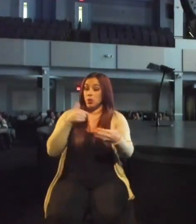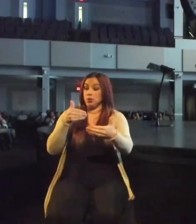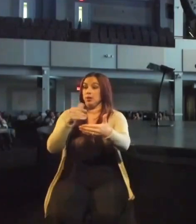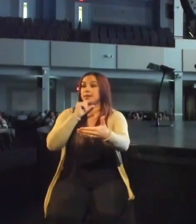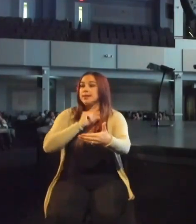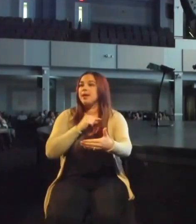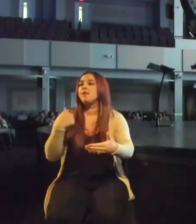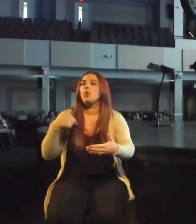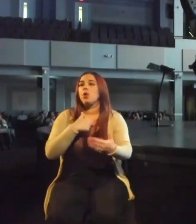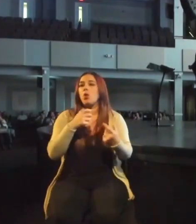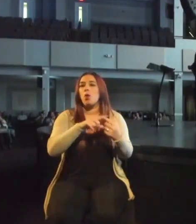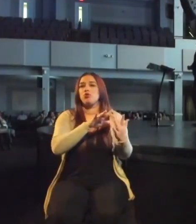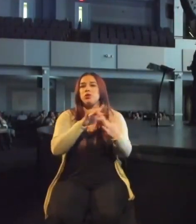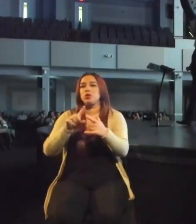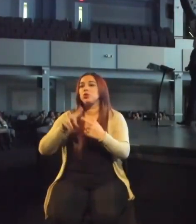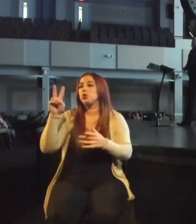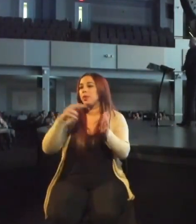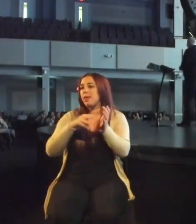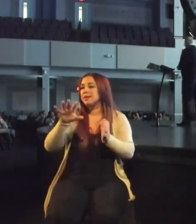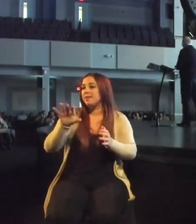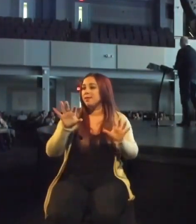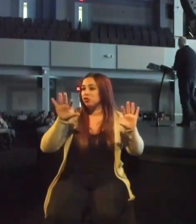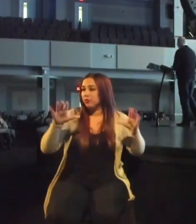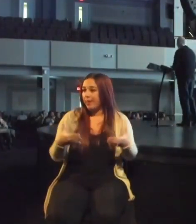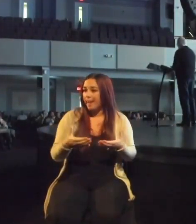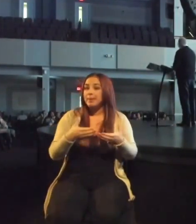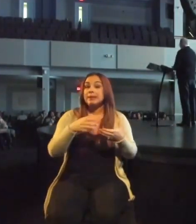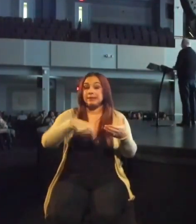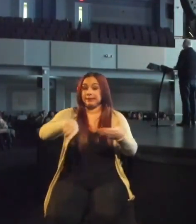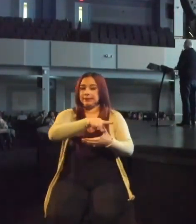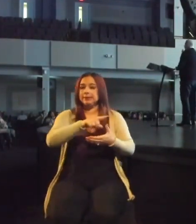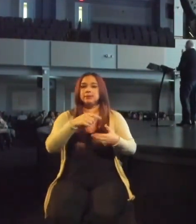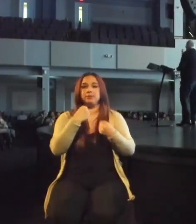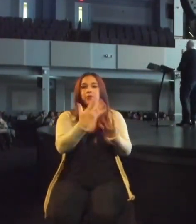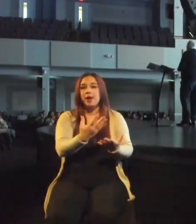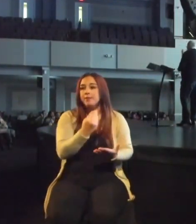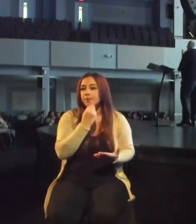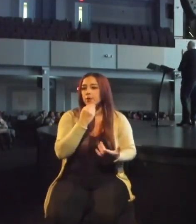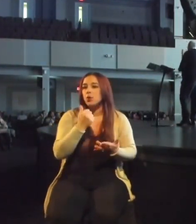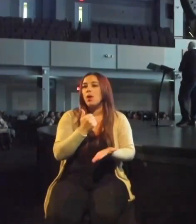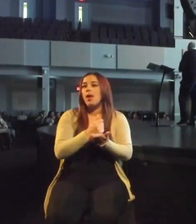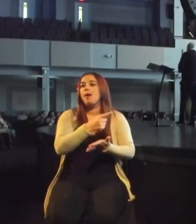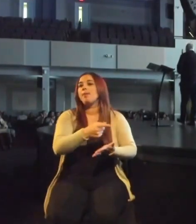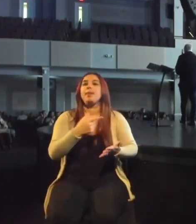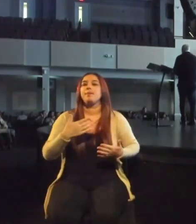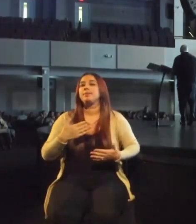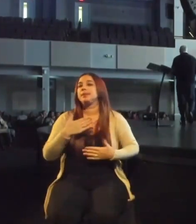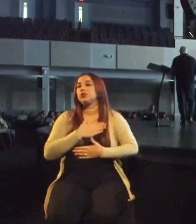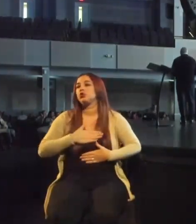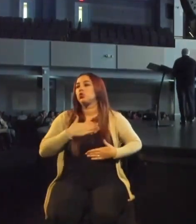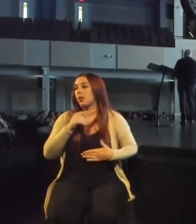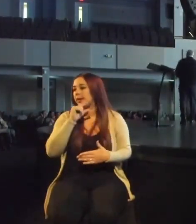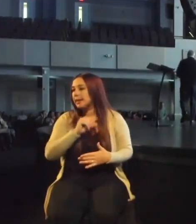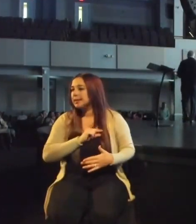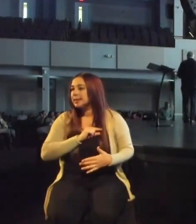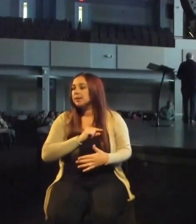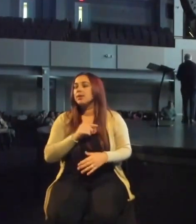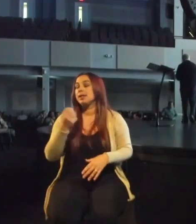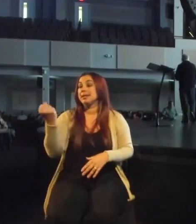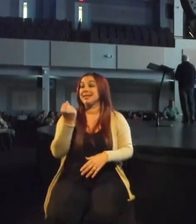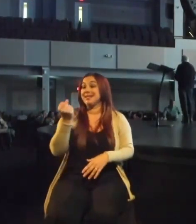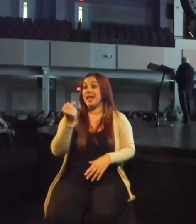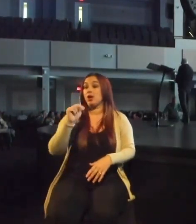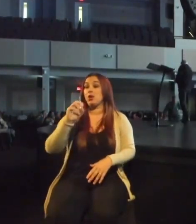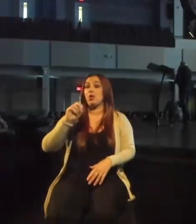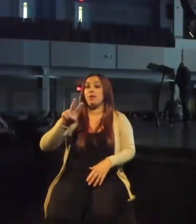goal is to resource 2,500 families in need with food to help them have a joy-filled Thanksgiving. On Saturday,